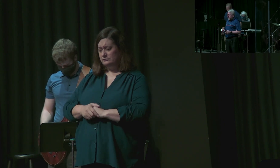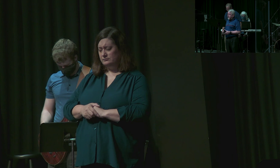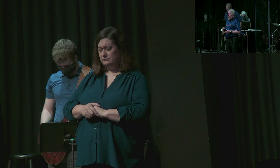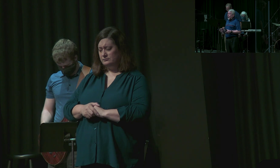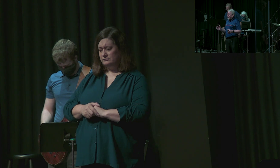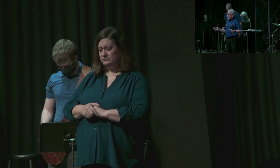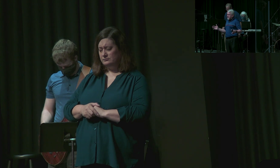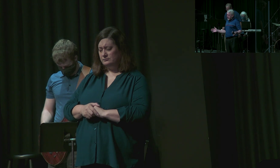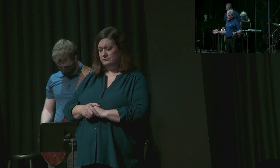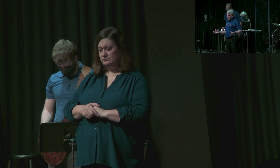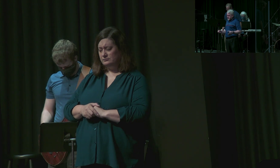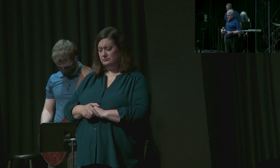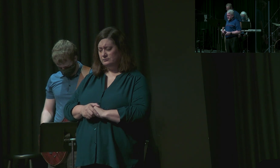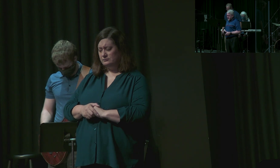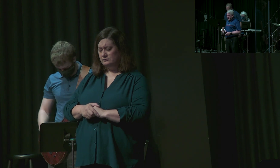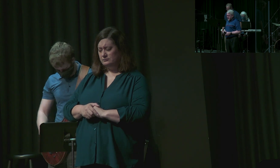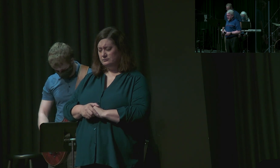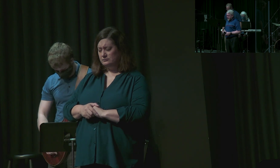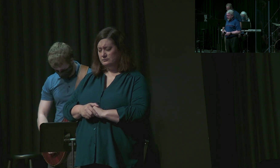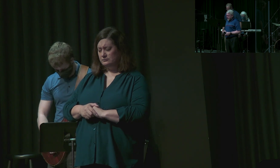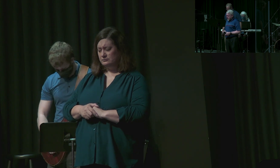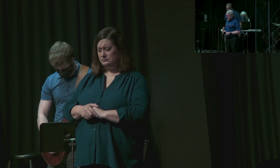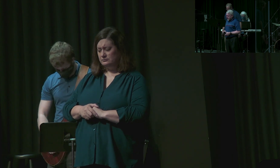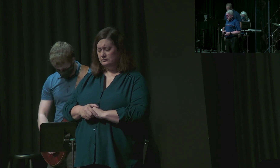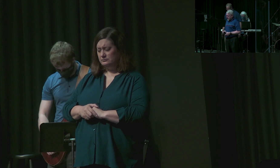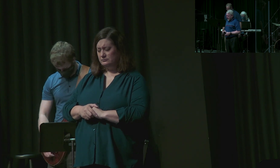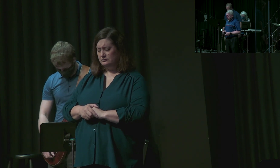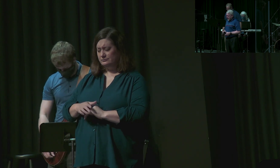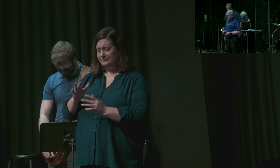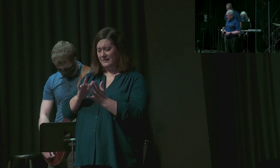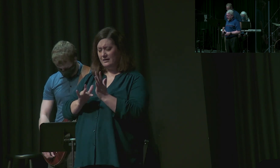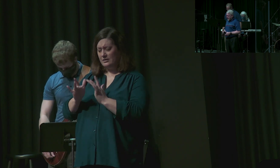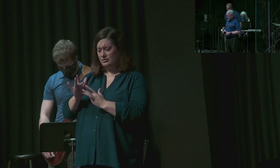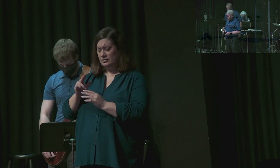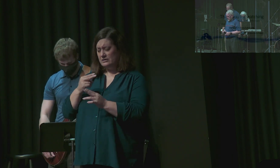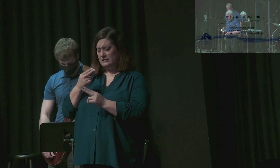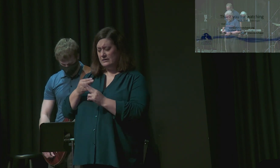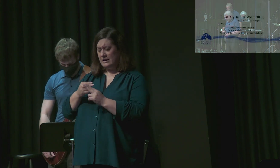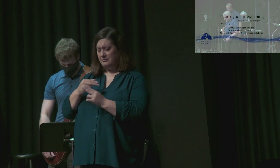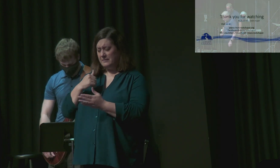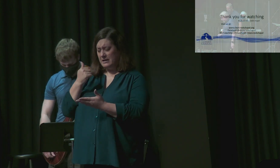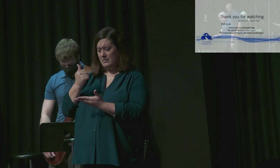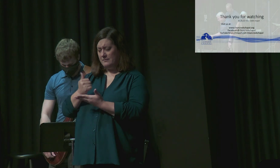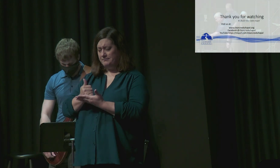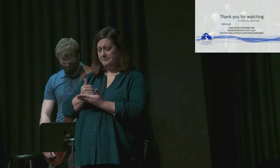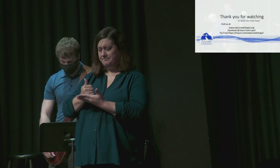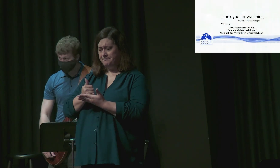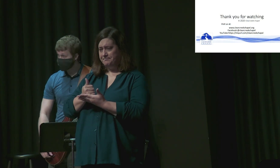this for all of us in Jesus' name. Amen.